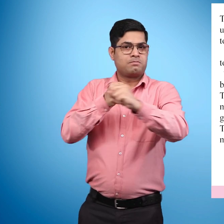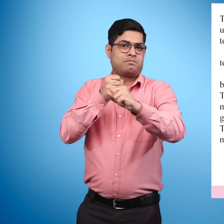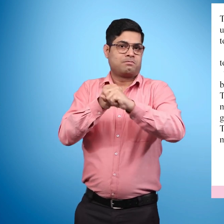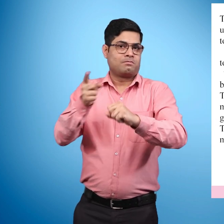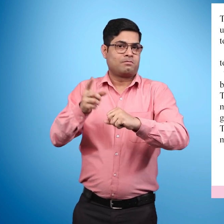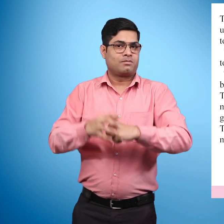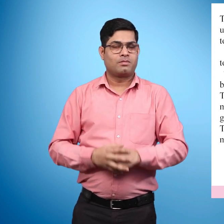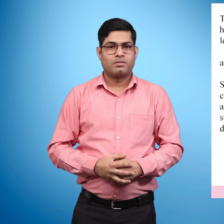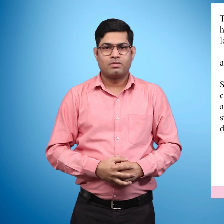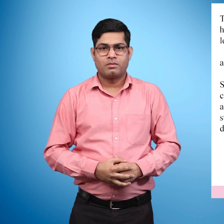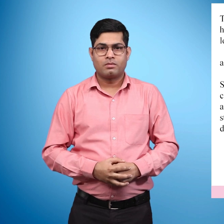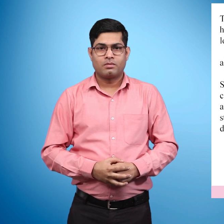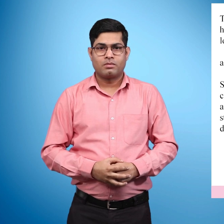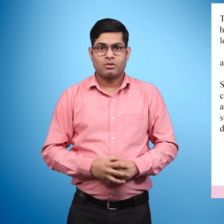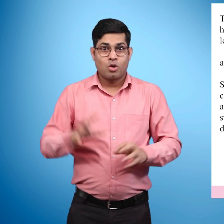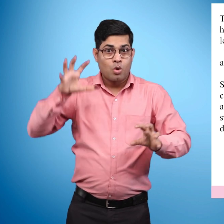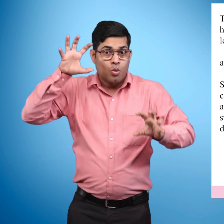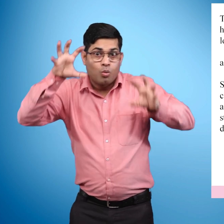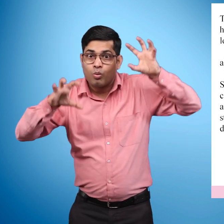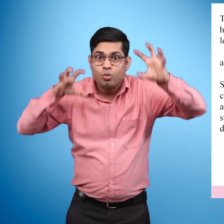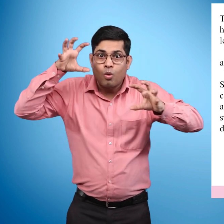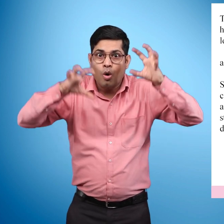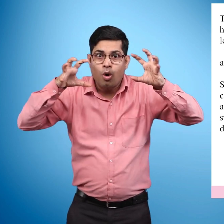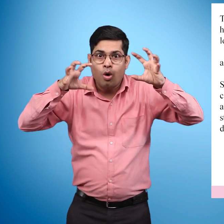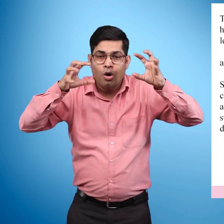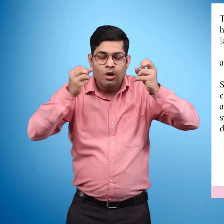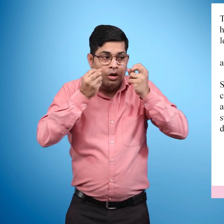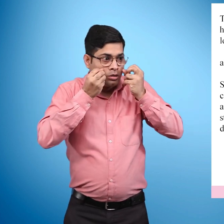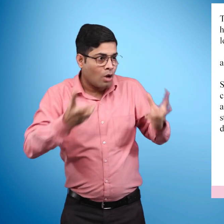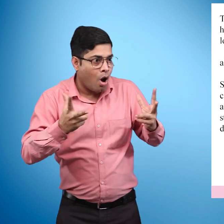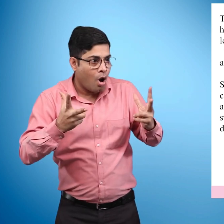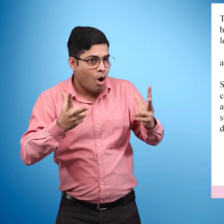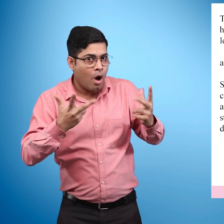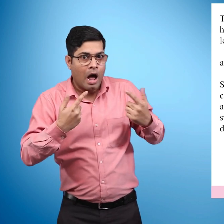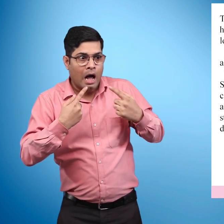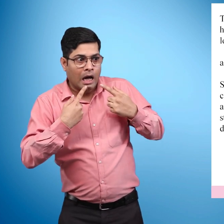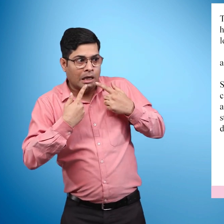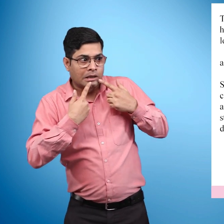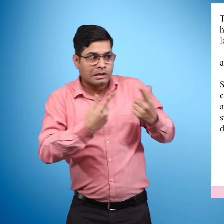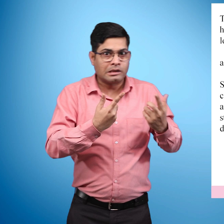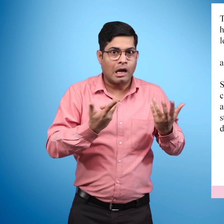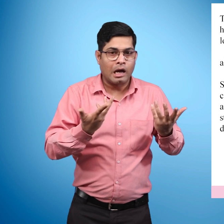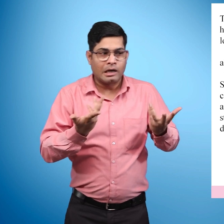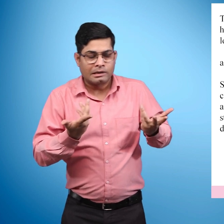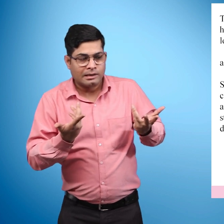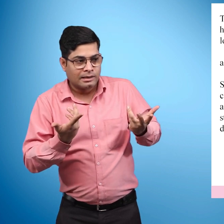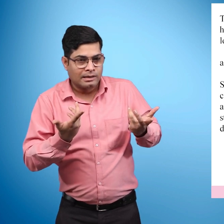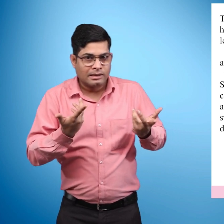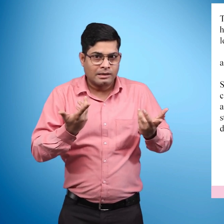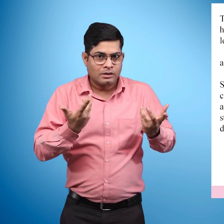ghost." The ghost was speechless. Marshalling his ghostly wits, he